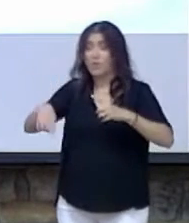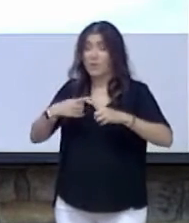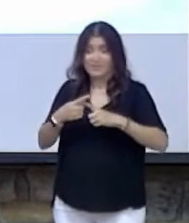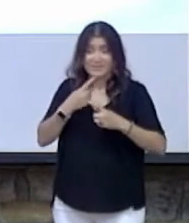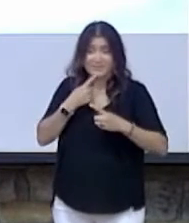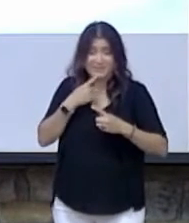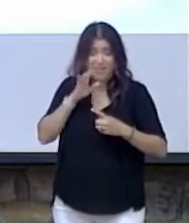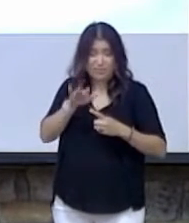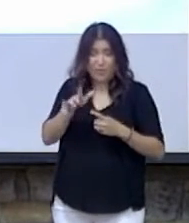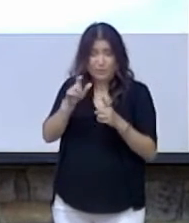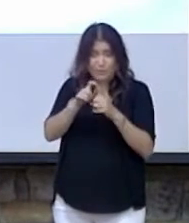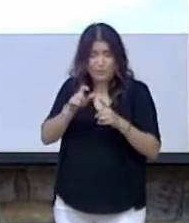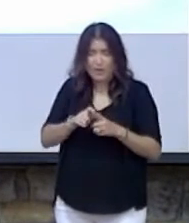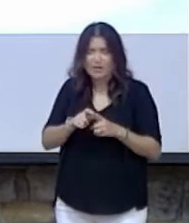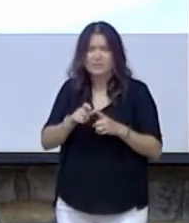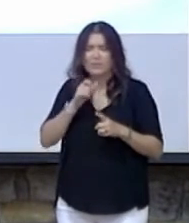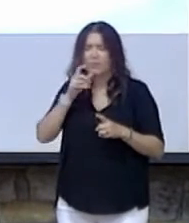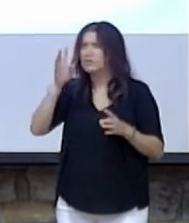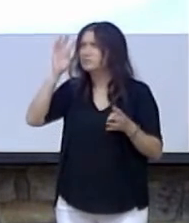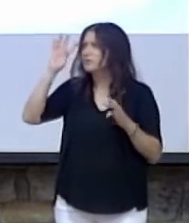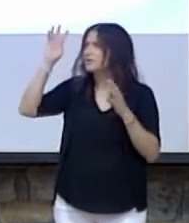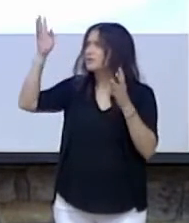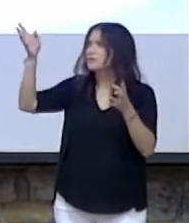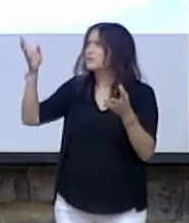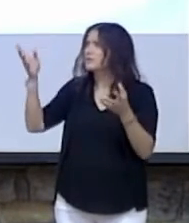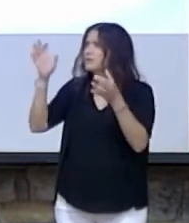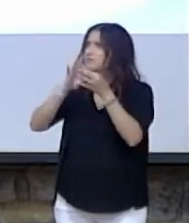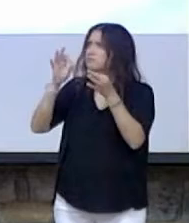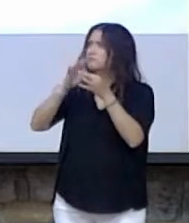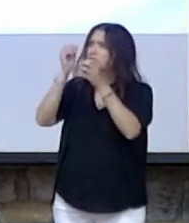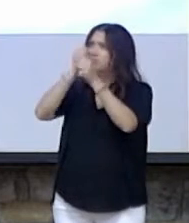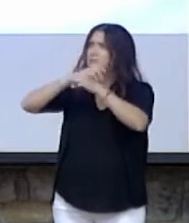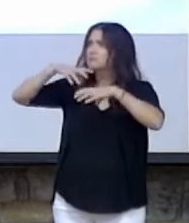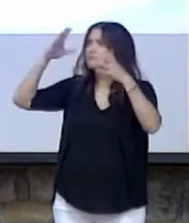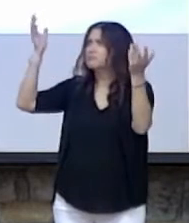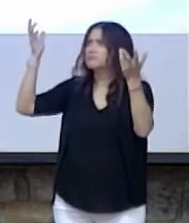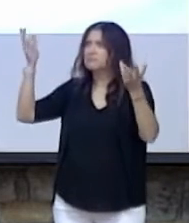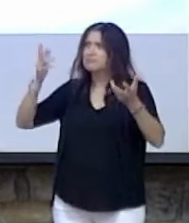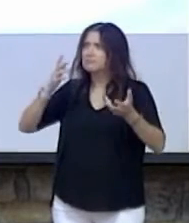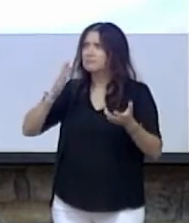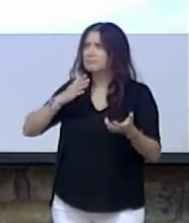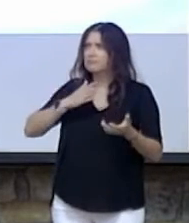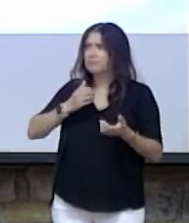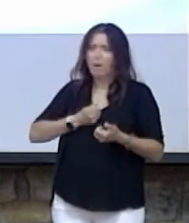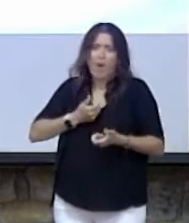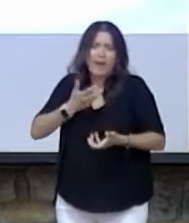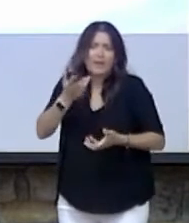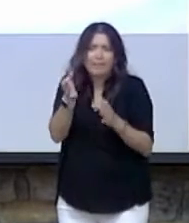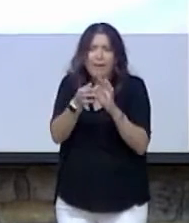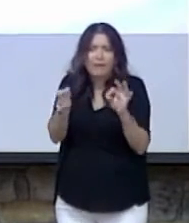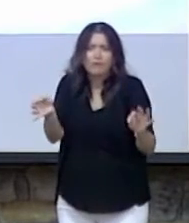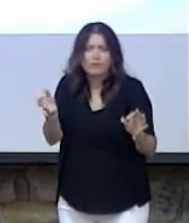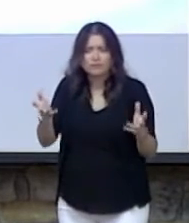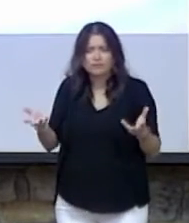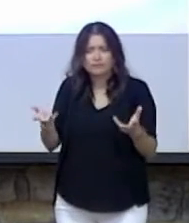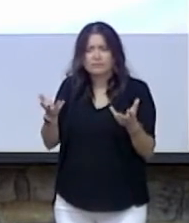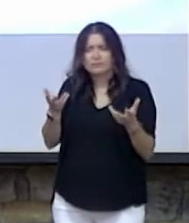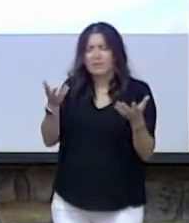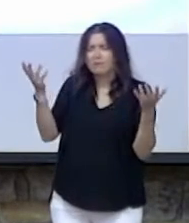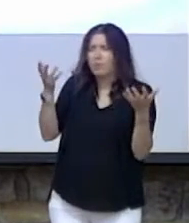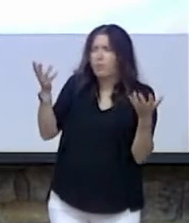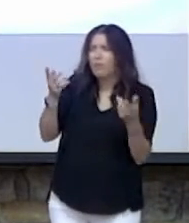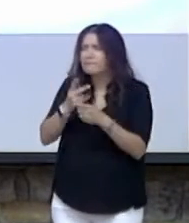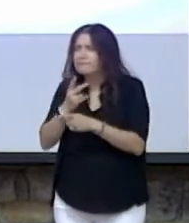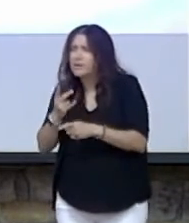these words, they weren't just some form of hyperbole or poetic language that was challenging them to think about what they were going to have to give up.